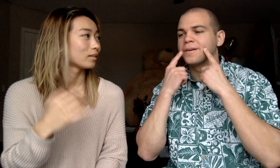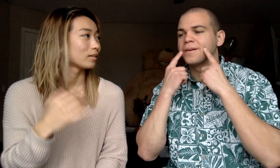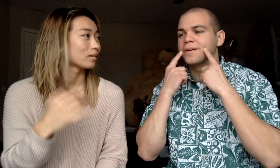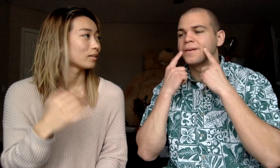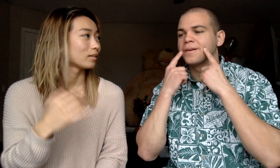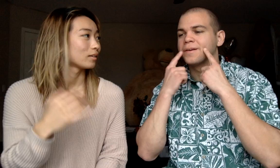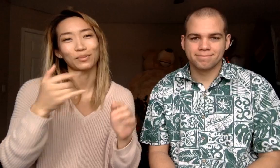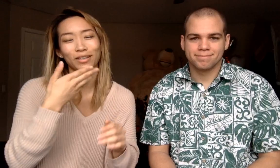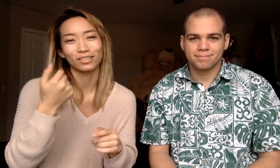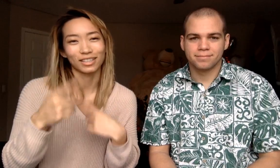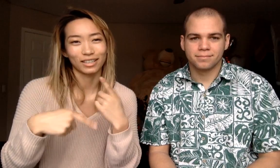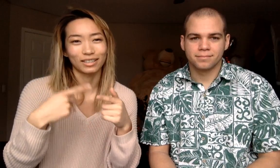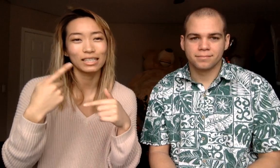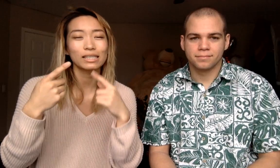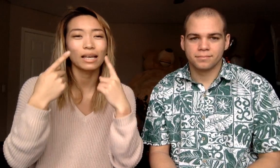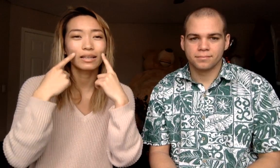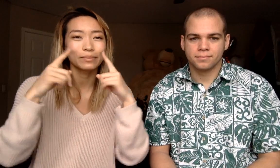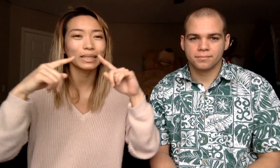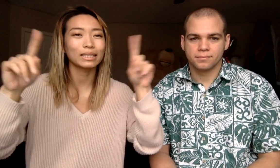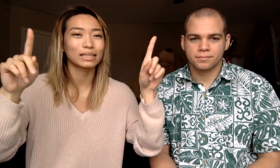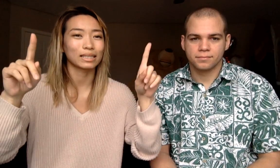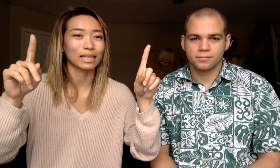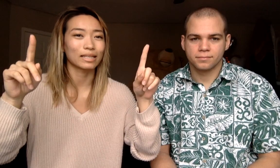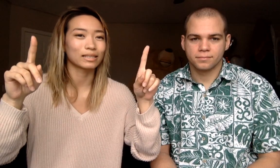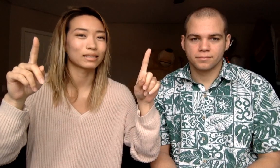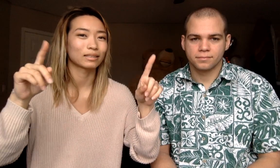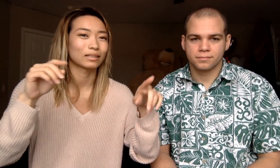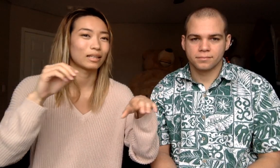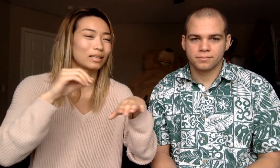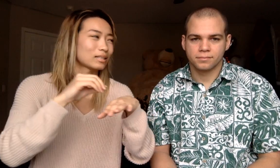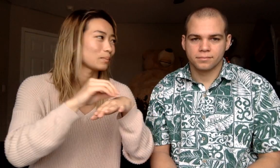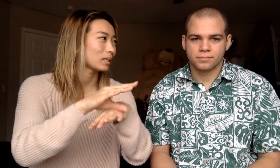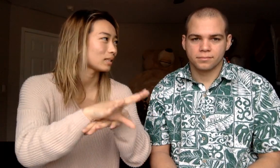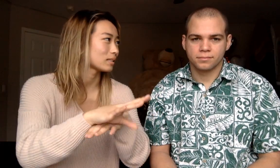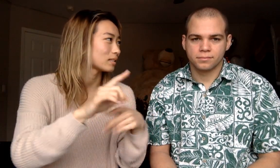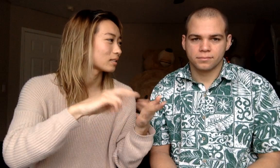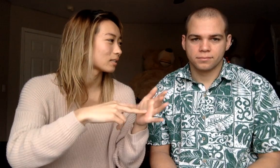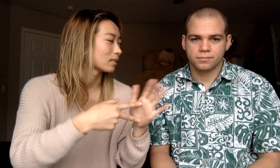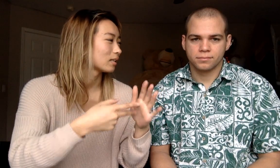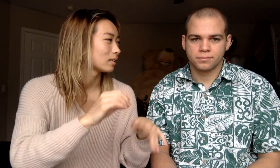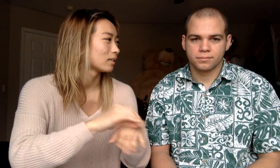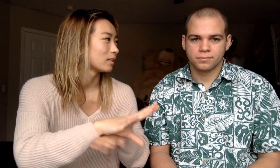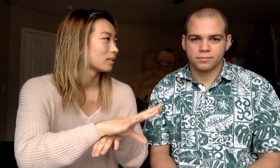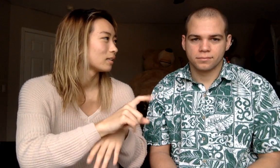effectively, that's a better sign. This means success, and this means